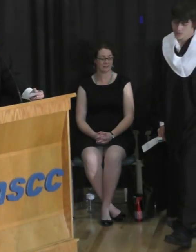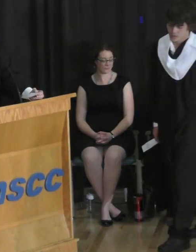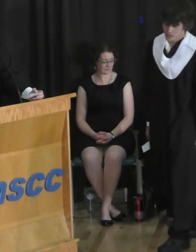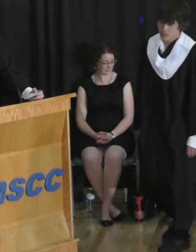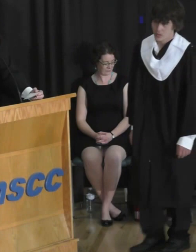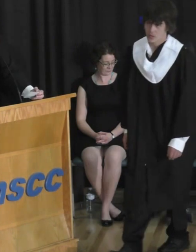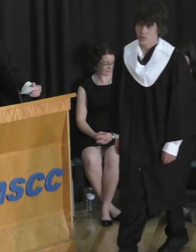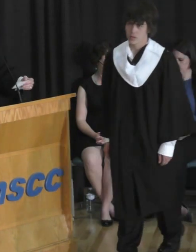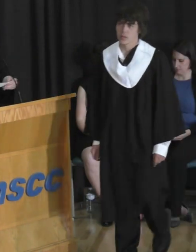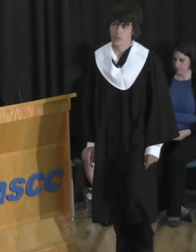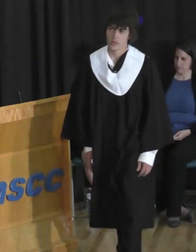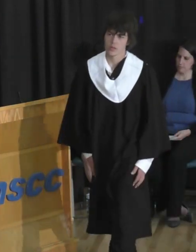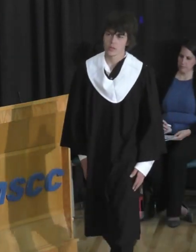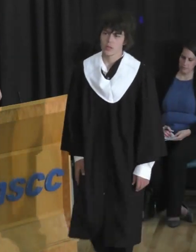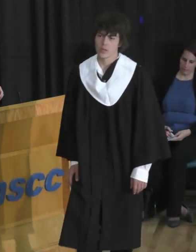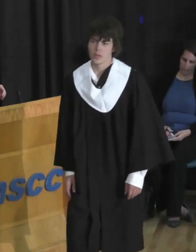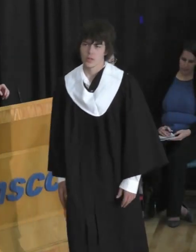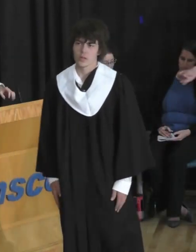Devin Keddy.